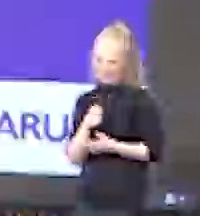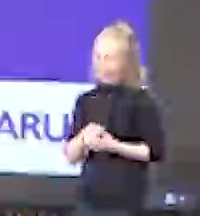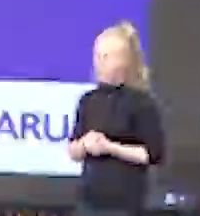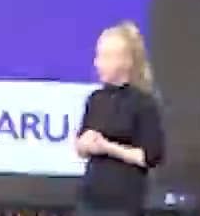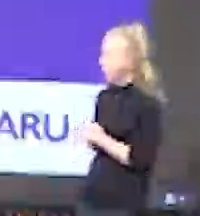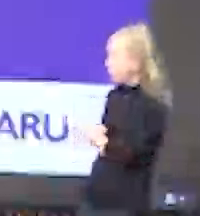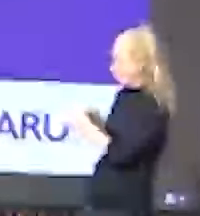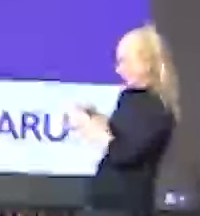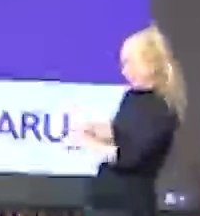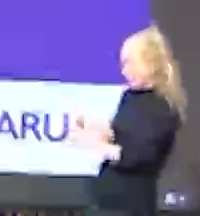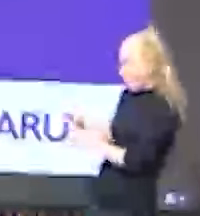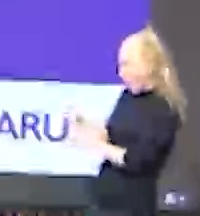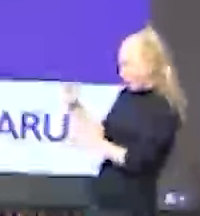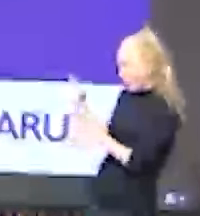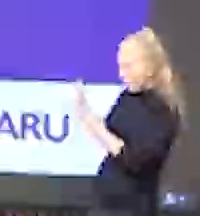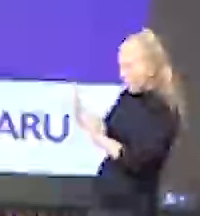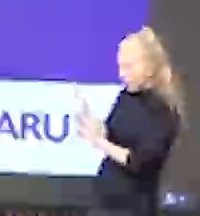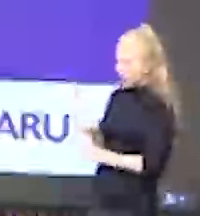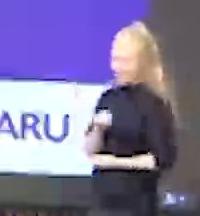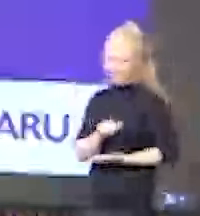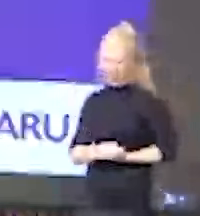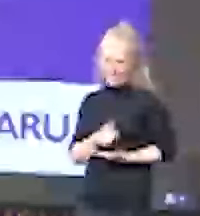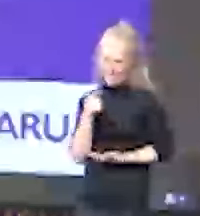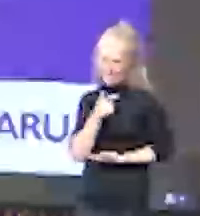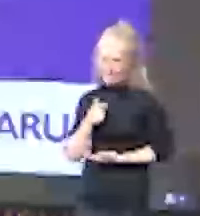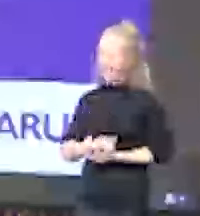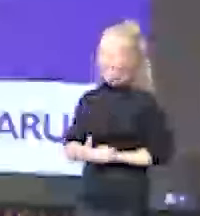here till about 8, is that right? That's right. Okay.